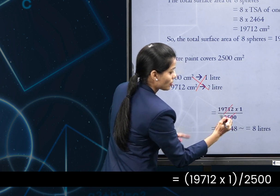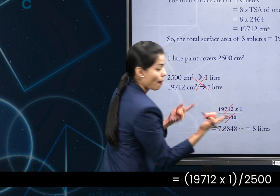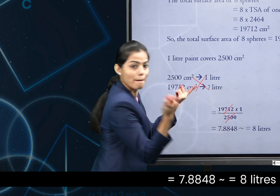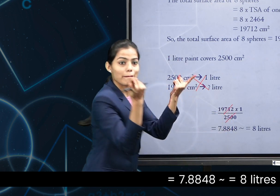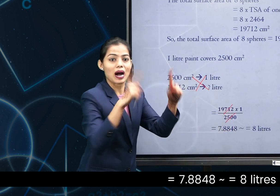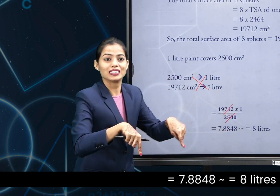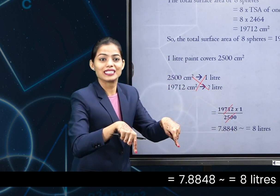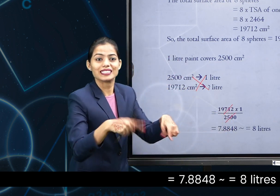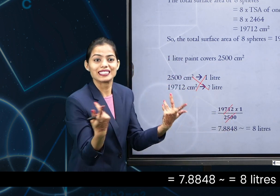is equal to